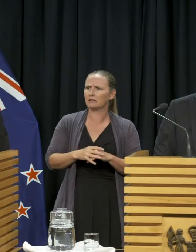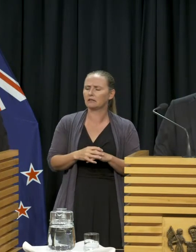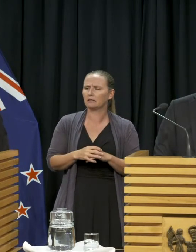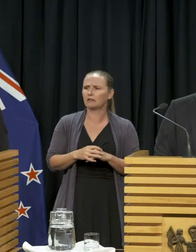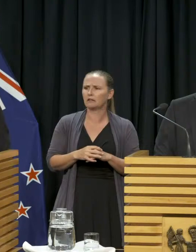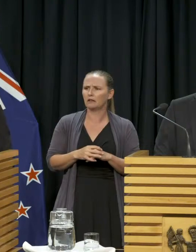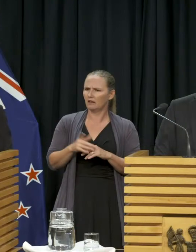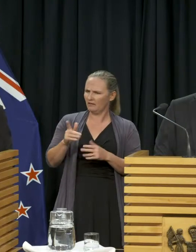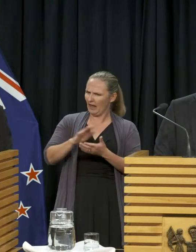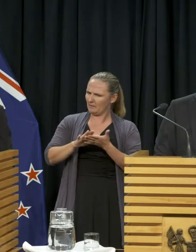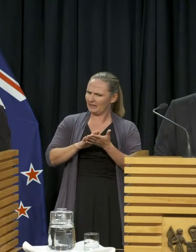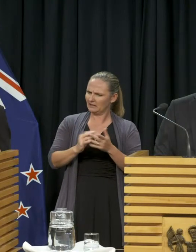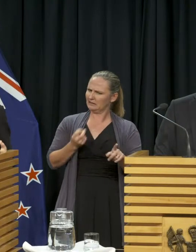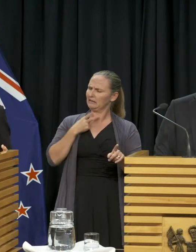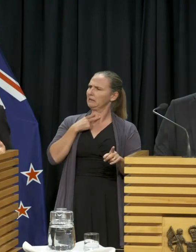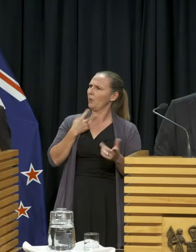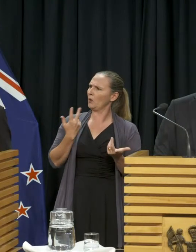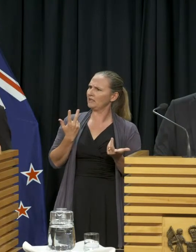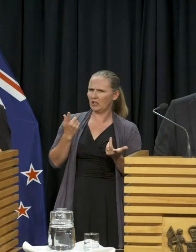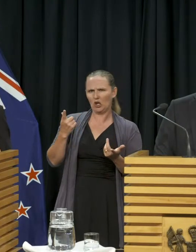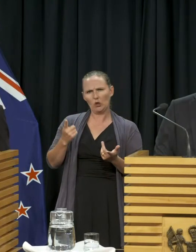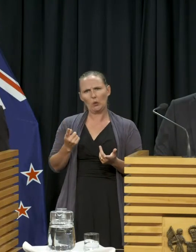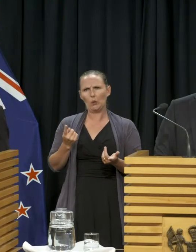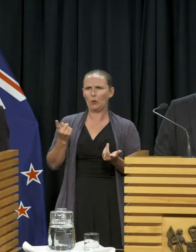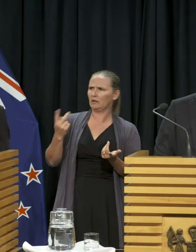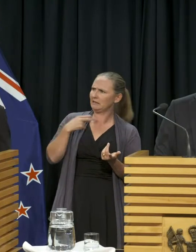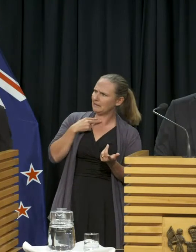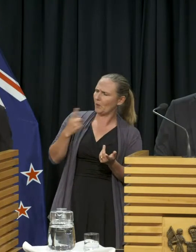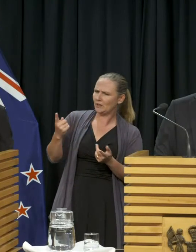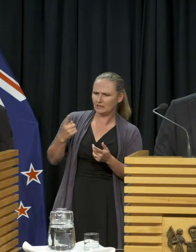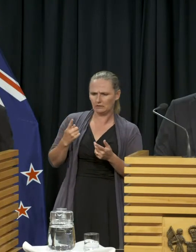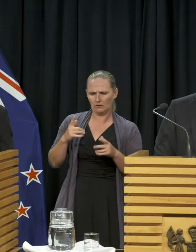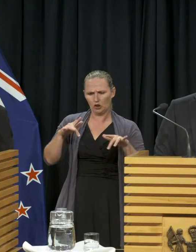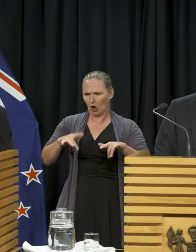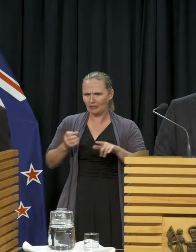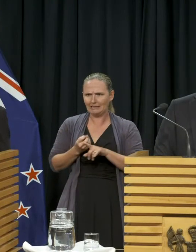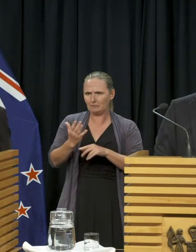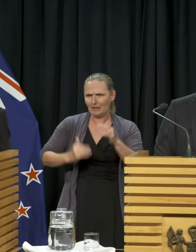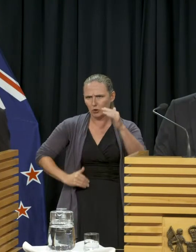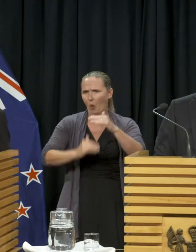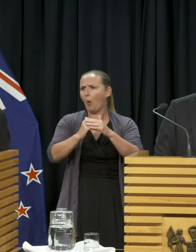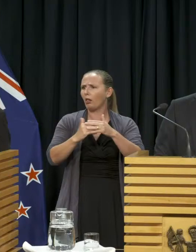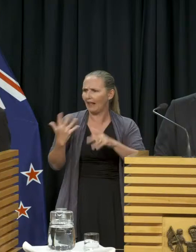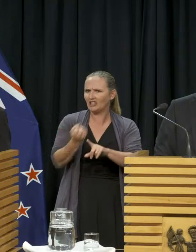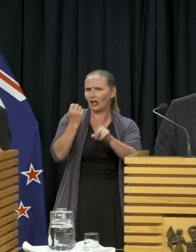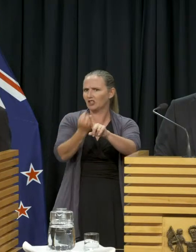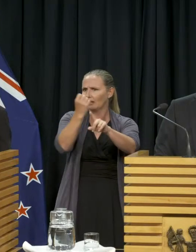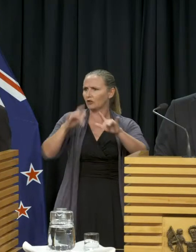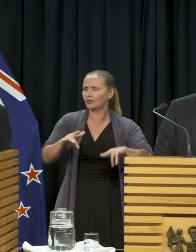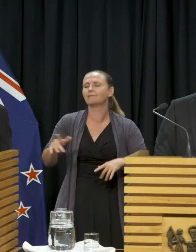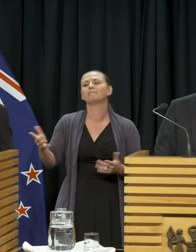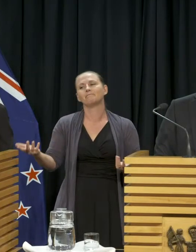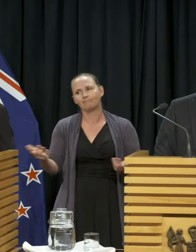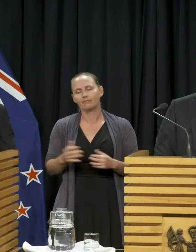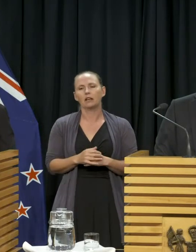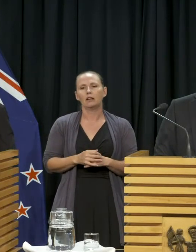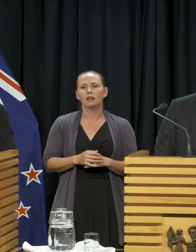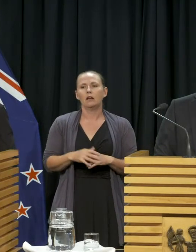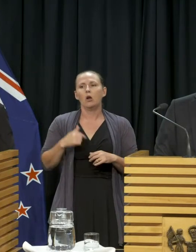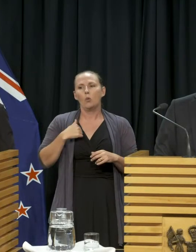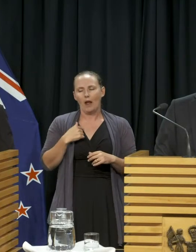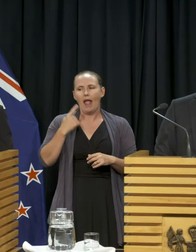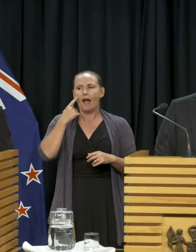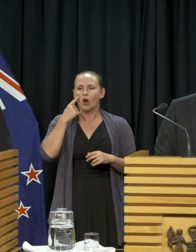the rollout's been? Yeah, and if we look at what we've been able to see delivered in that period, so this primary mental health